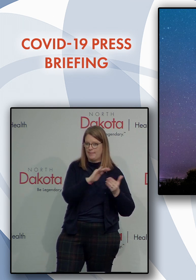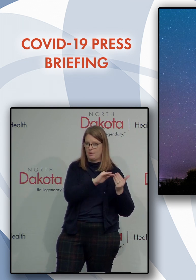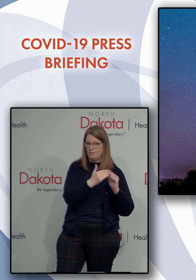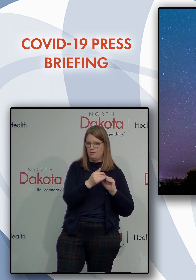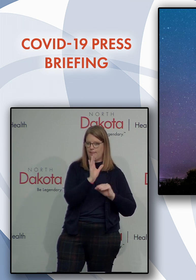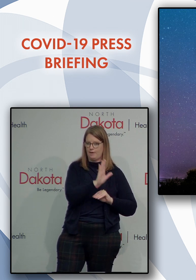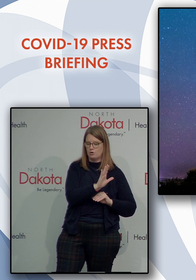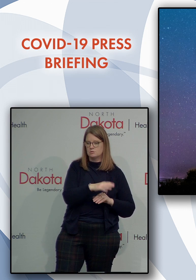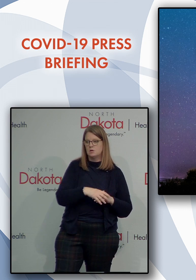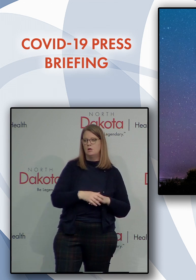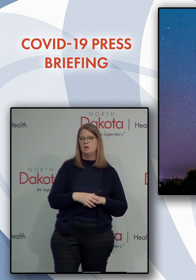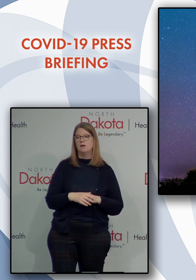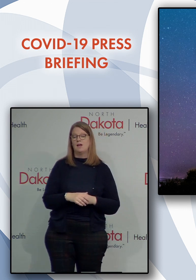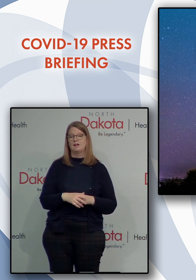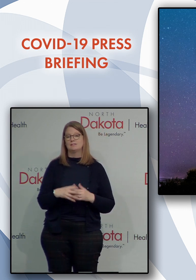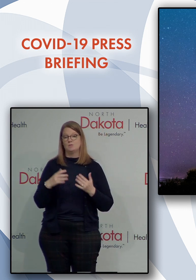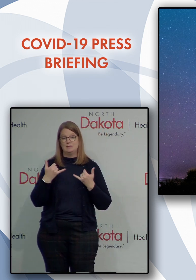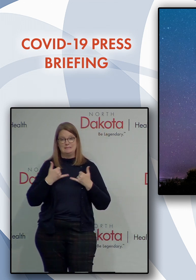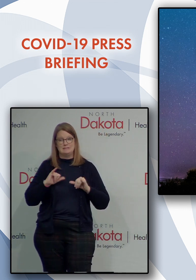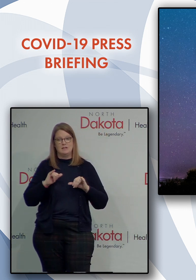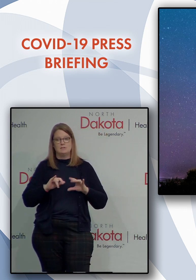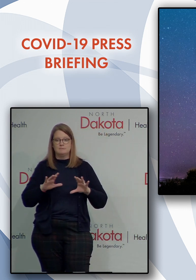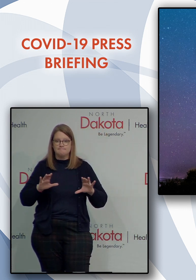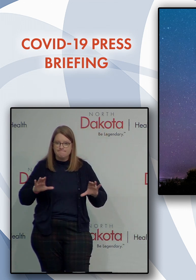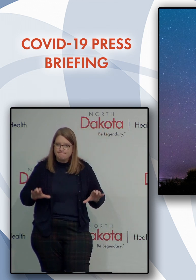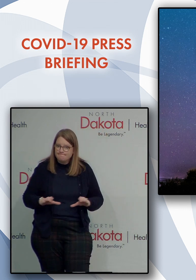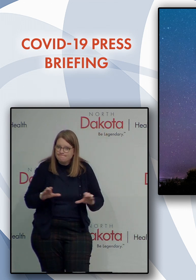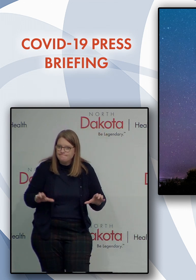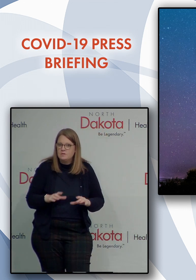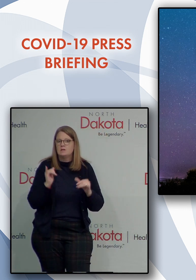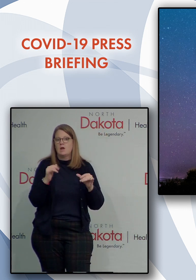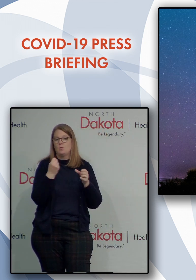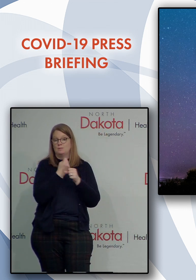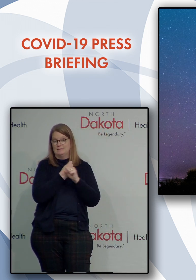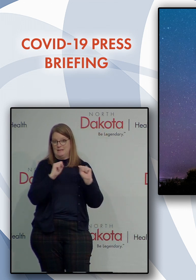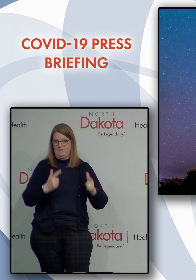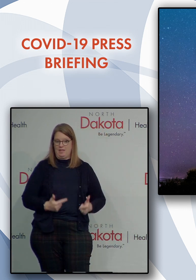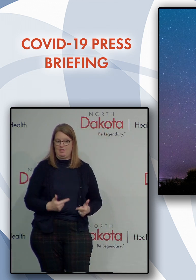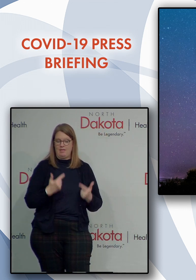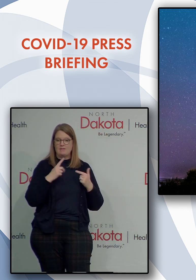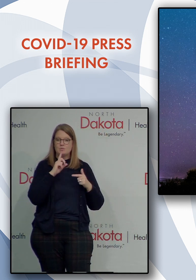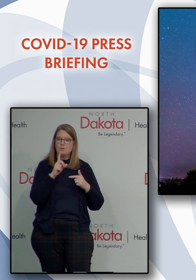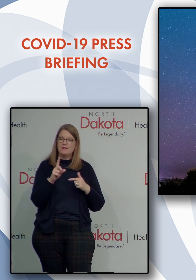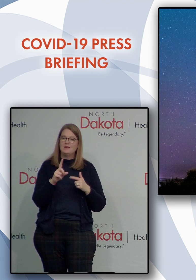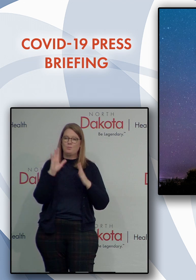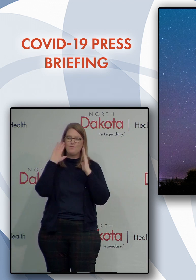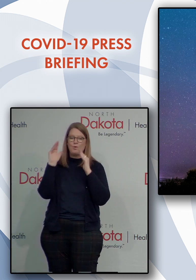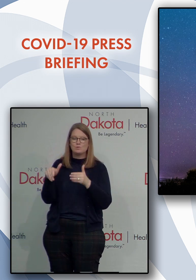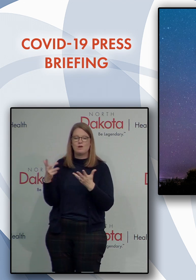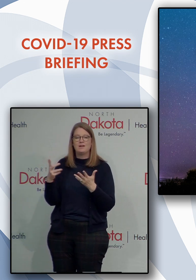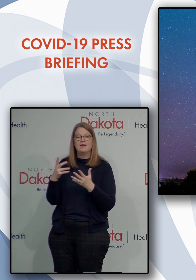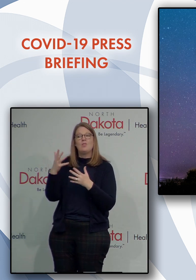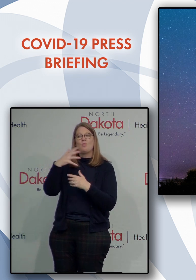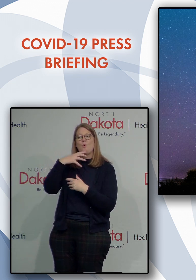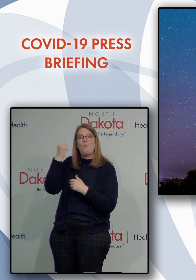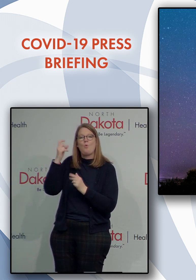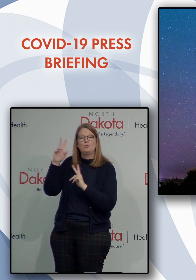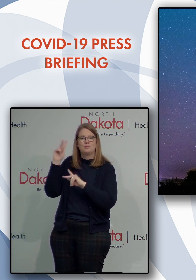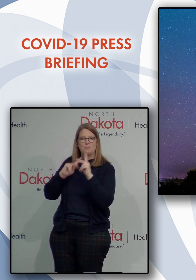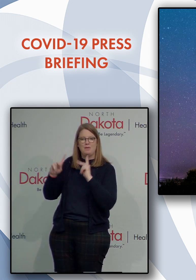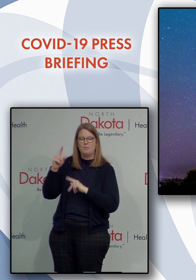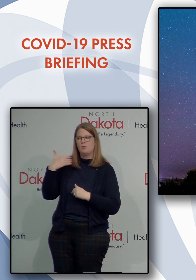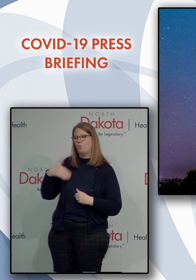And as we continue to take actions, when we're saving lives right now, we're really talking about saving lives of our elders, those that have